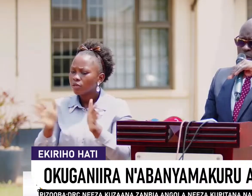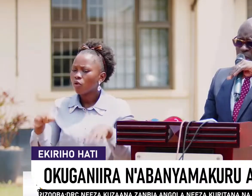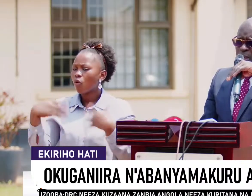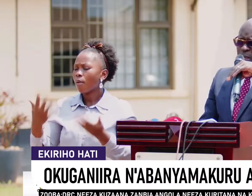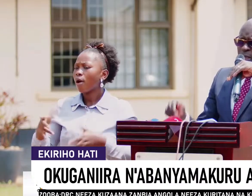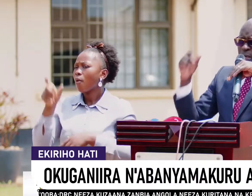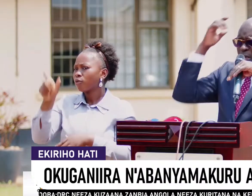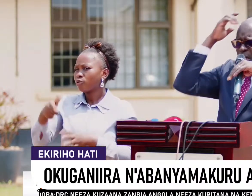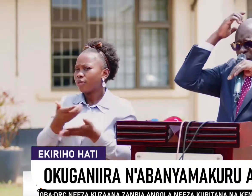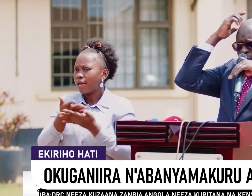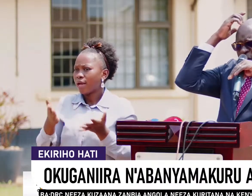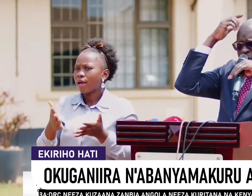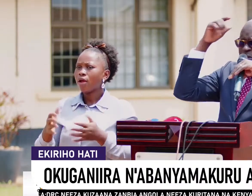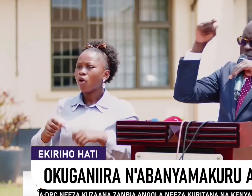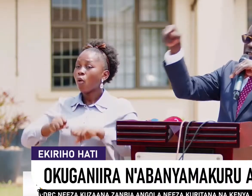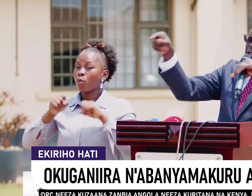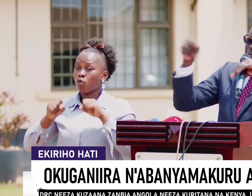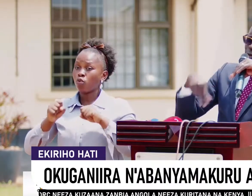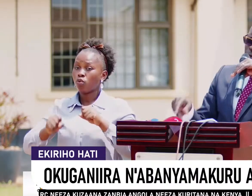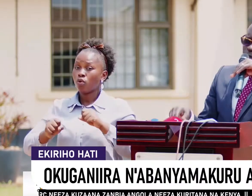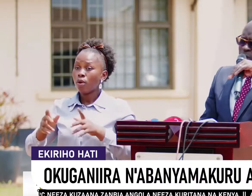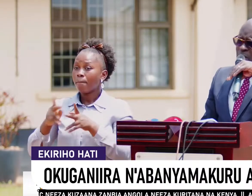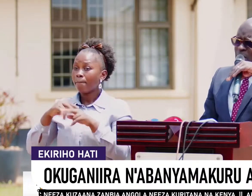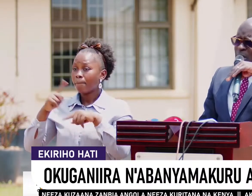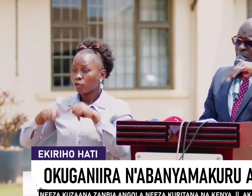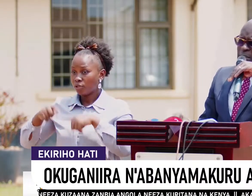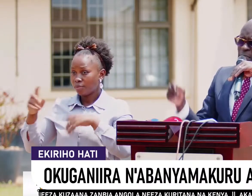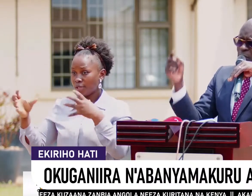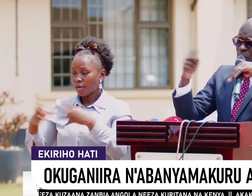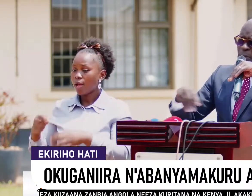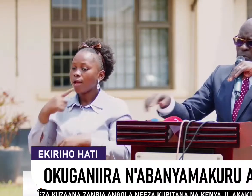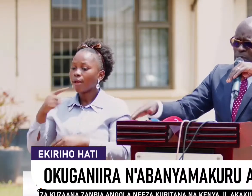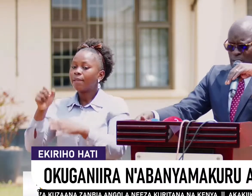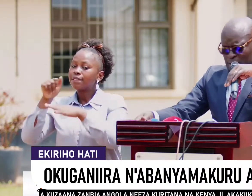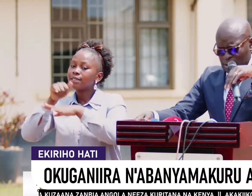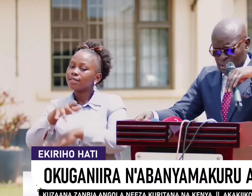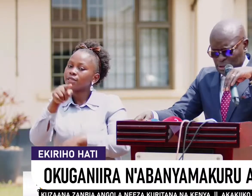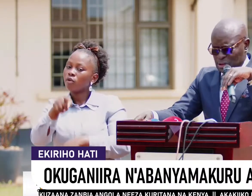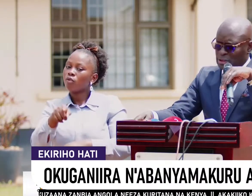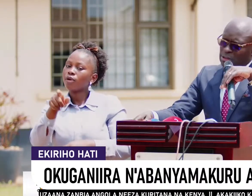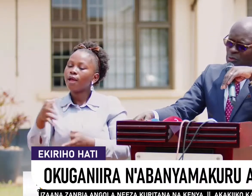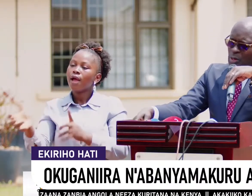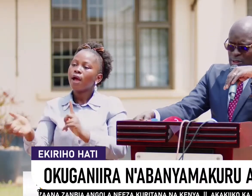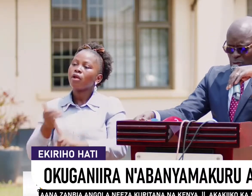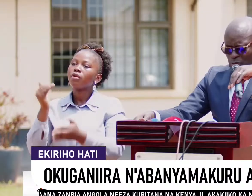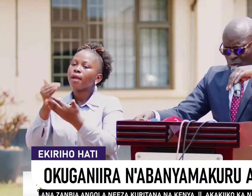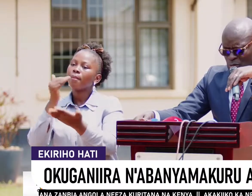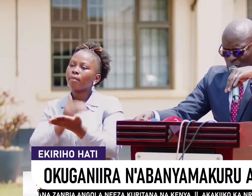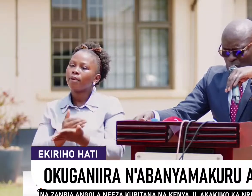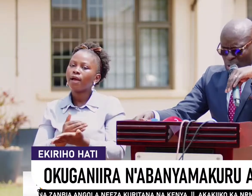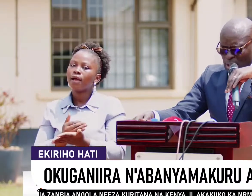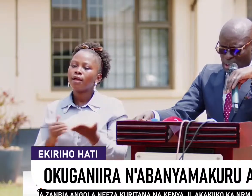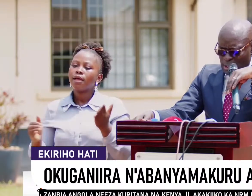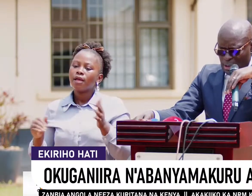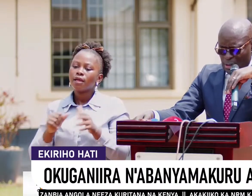mu kibiina agamba nti nsindise gundi ajja nno n'empapula ezikwata